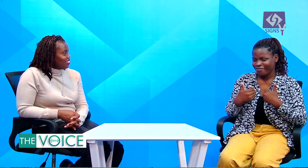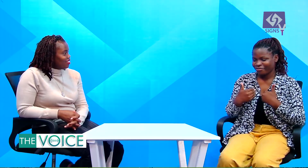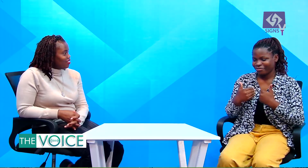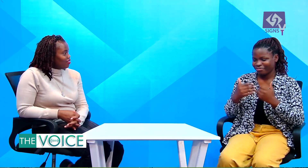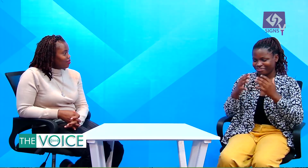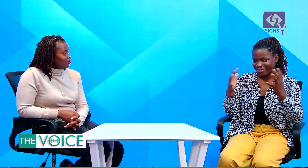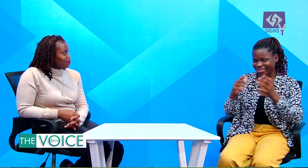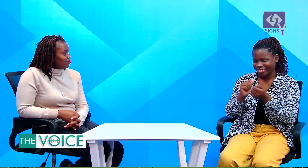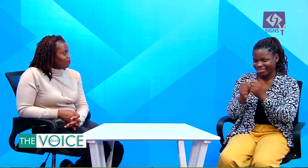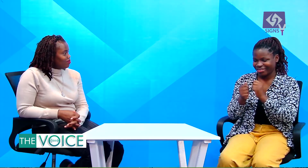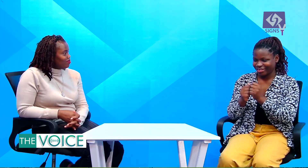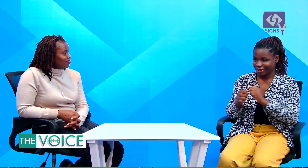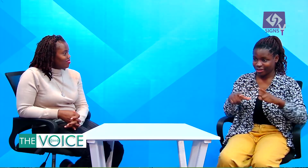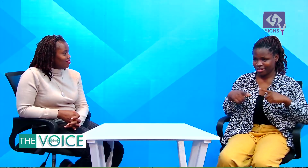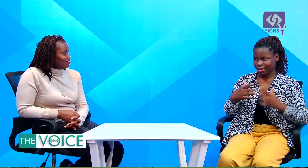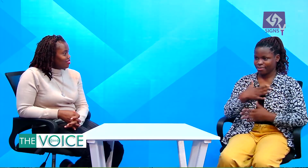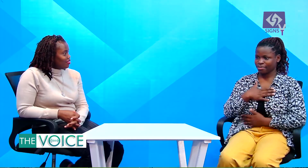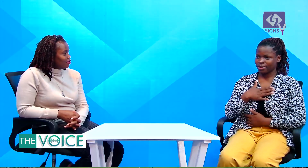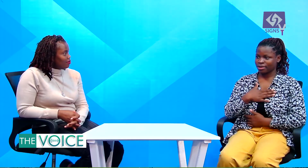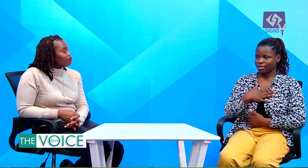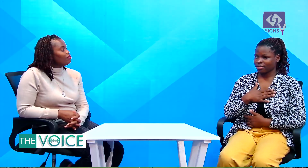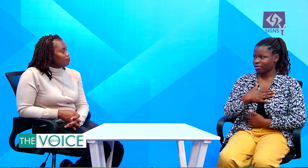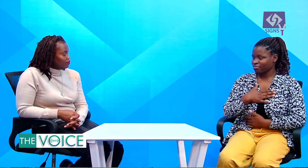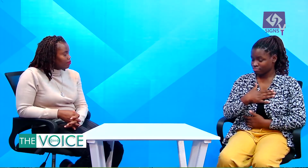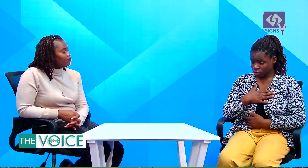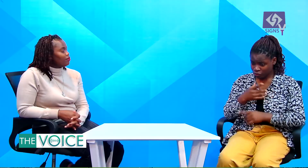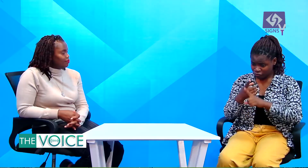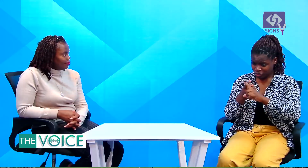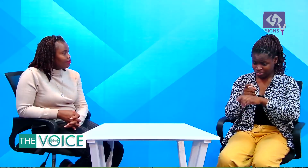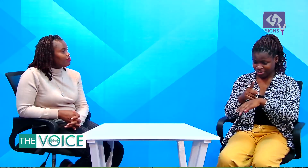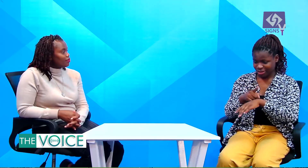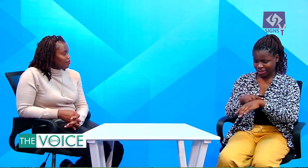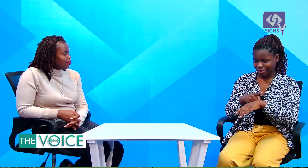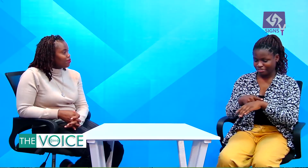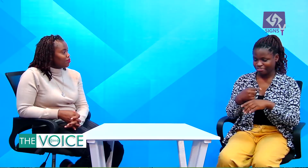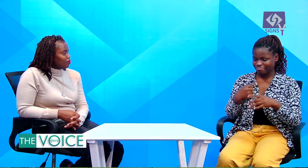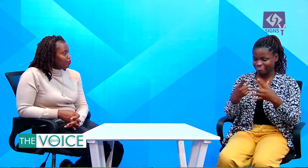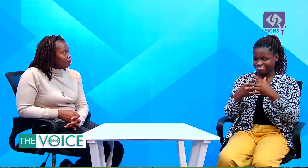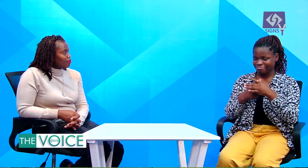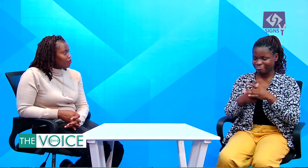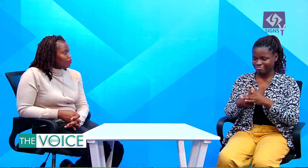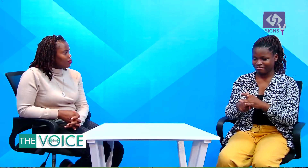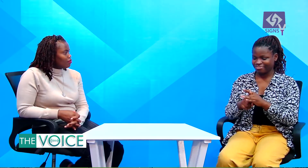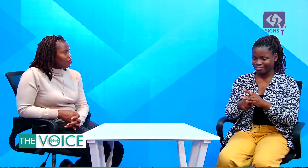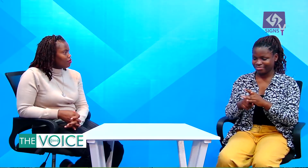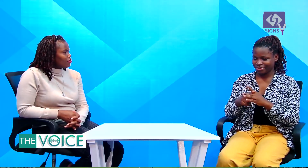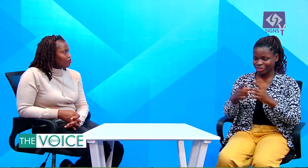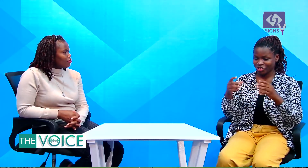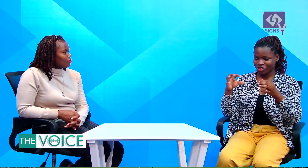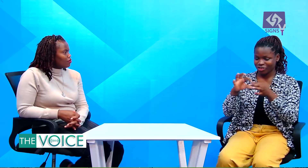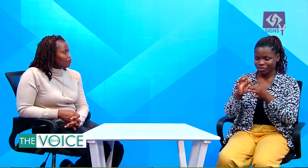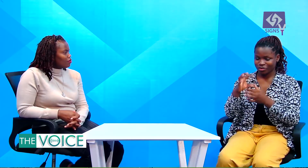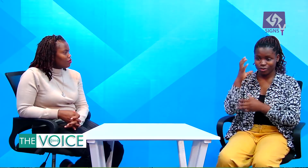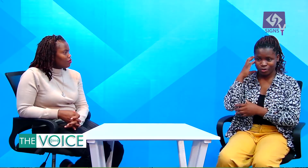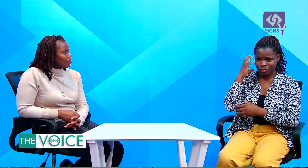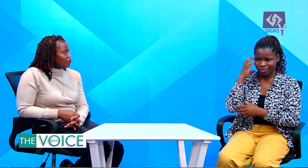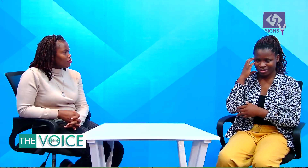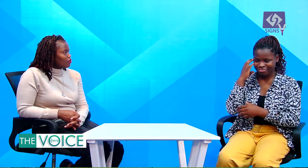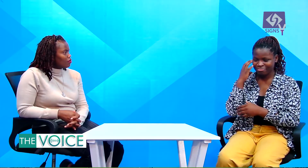her is because she's really changed my life in a big way. I remember when I started, or when